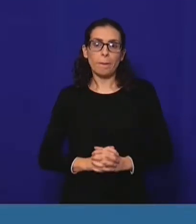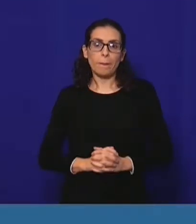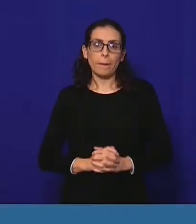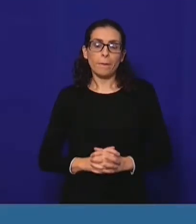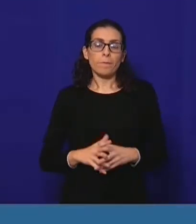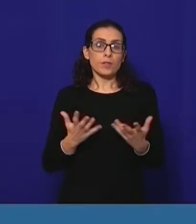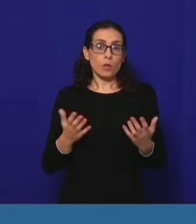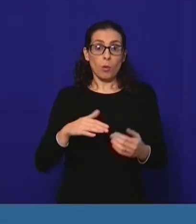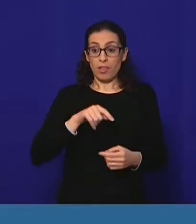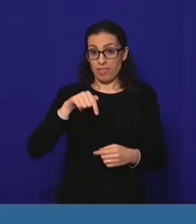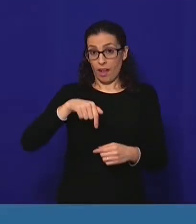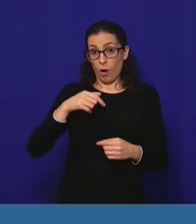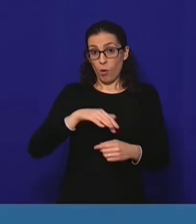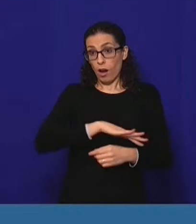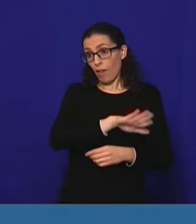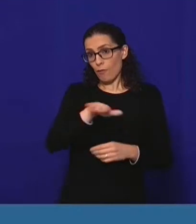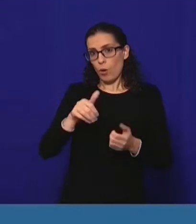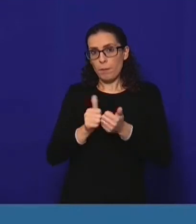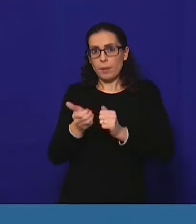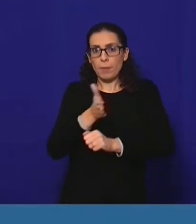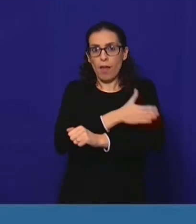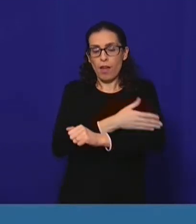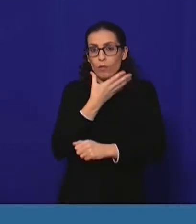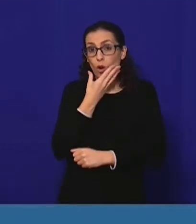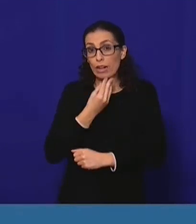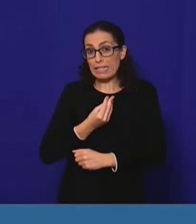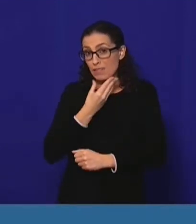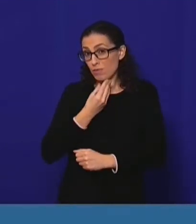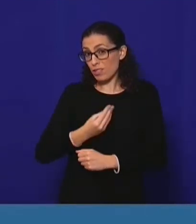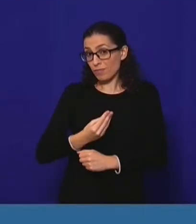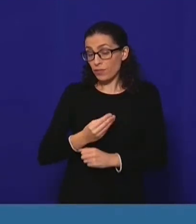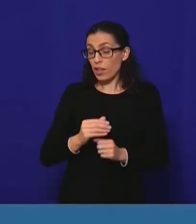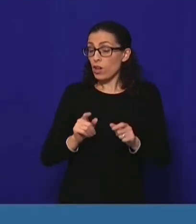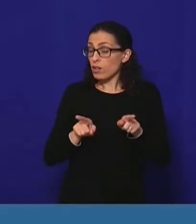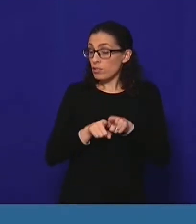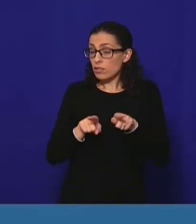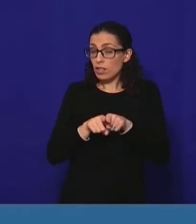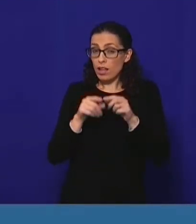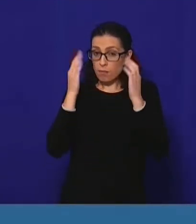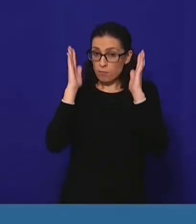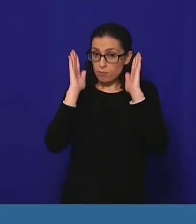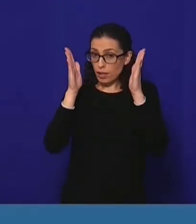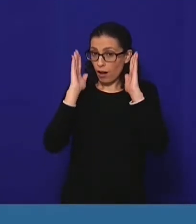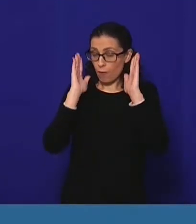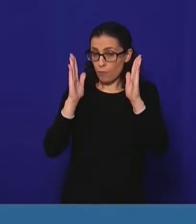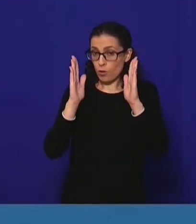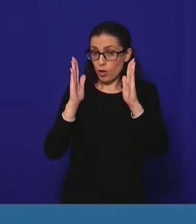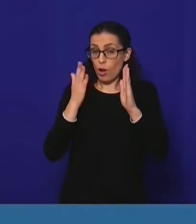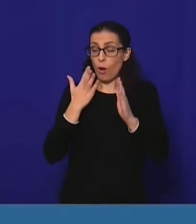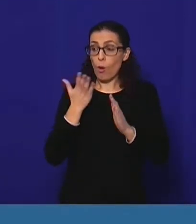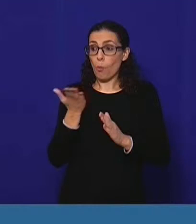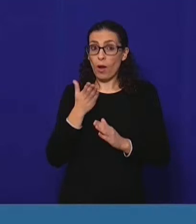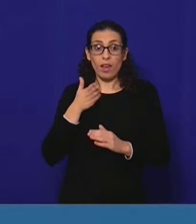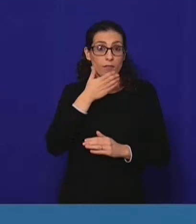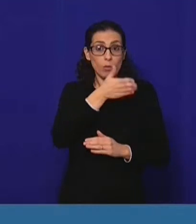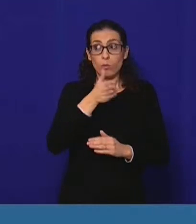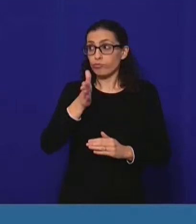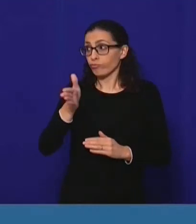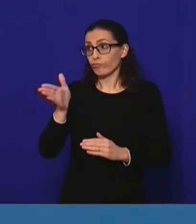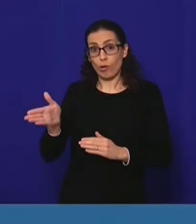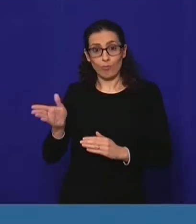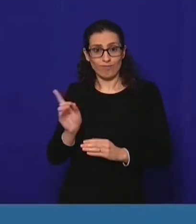are preparing for Christmas time, I appeal to everyone to be careful in wherever we will be going, to